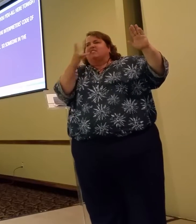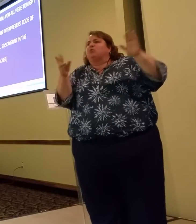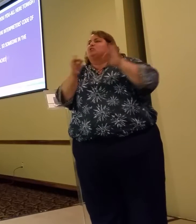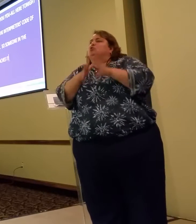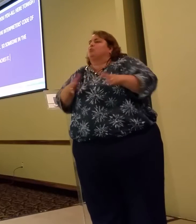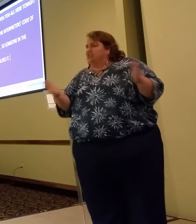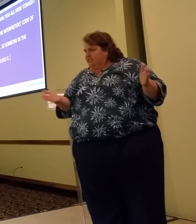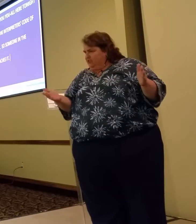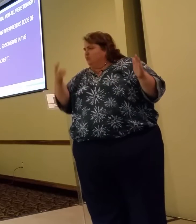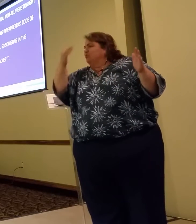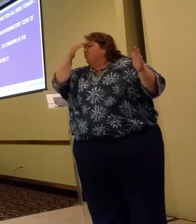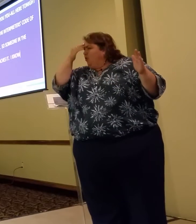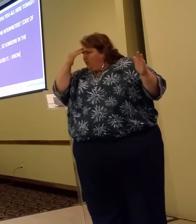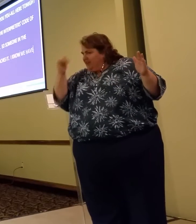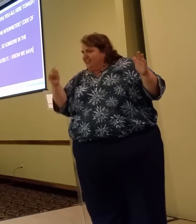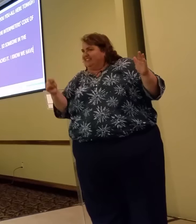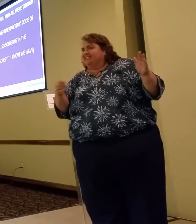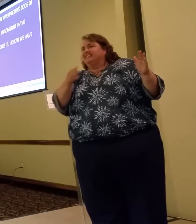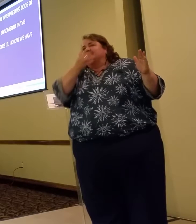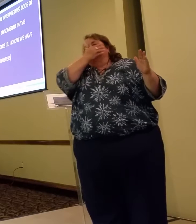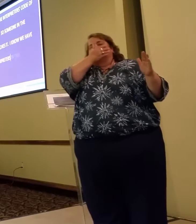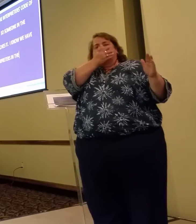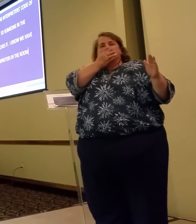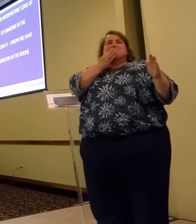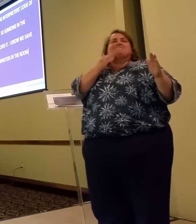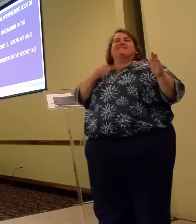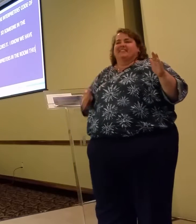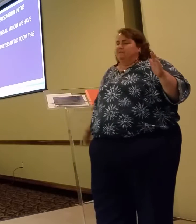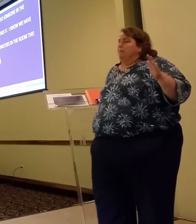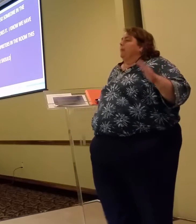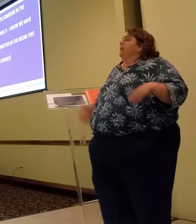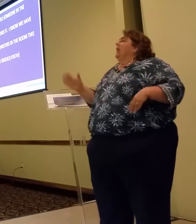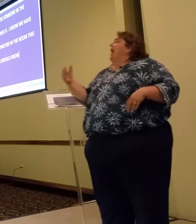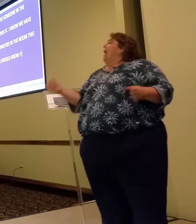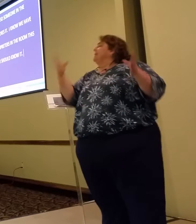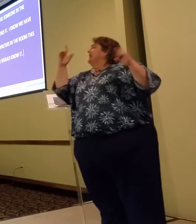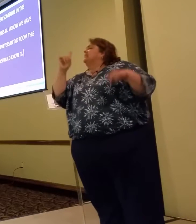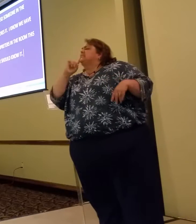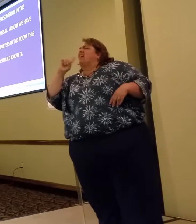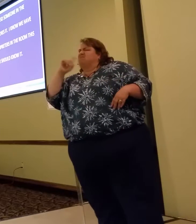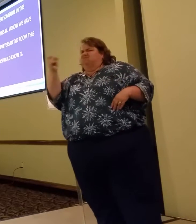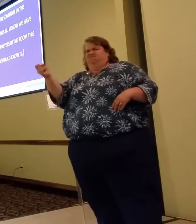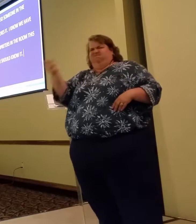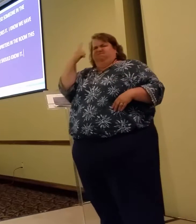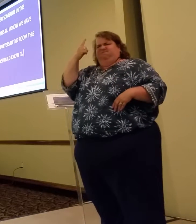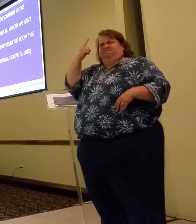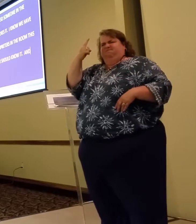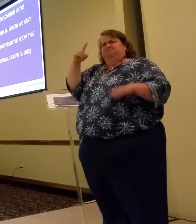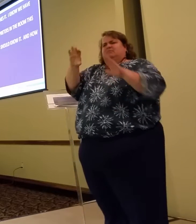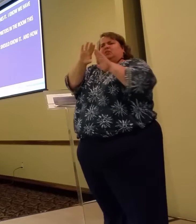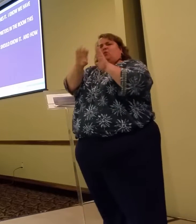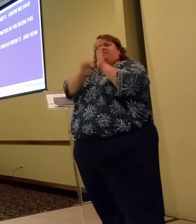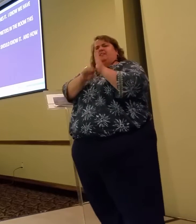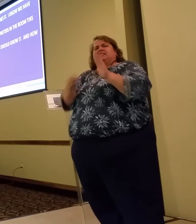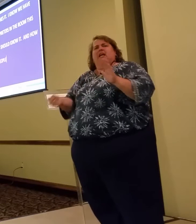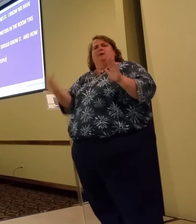I know we have several interpreters in the room this evening who should know it. And how many deaf people here tonight understand